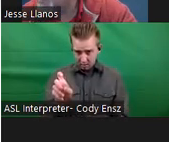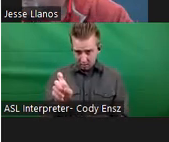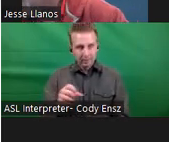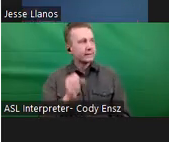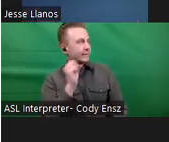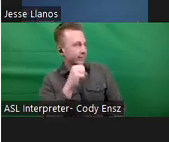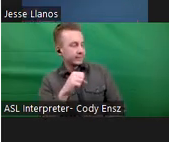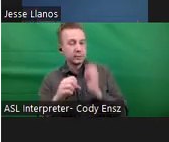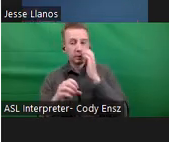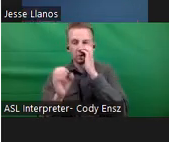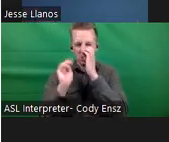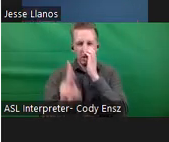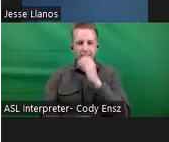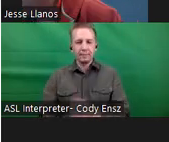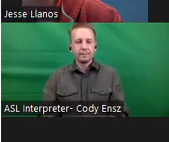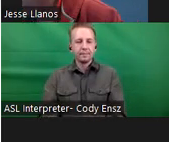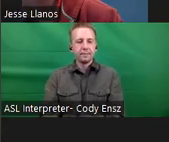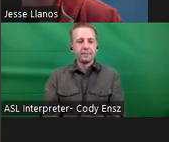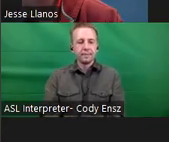Yes. Okay.